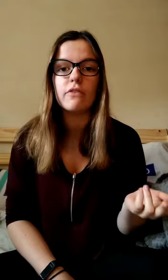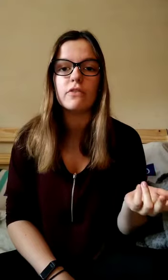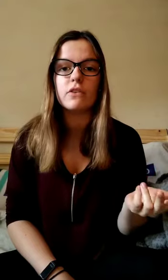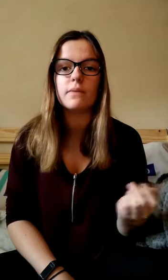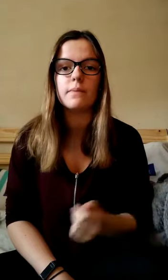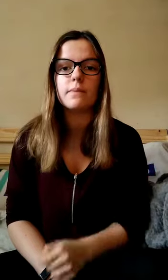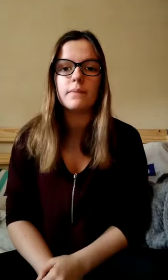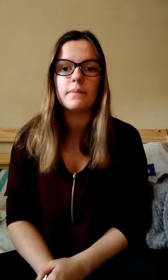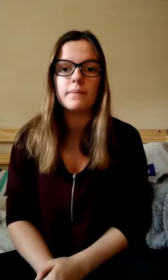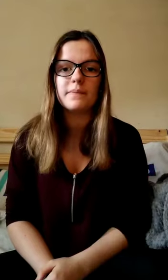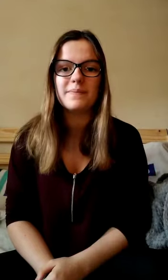soft?